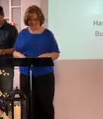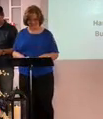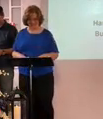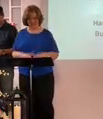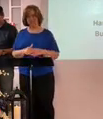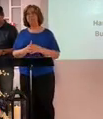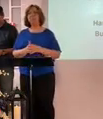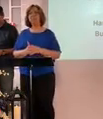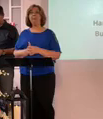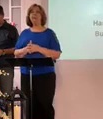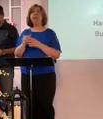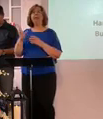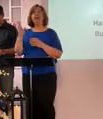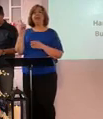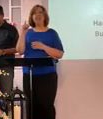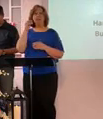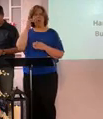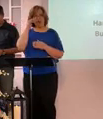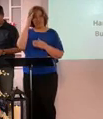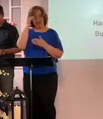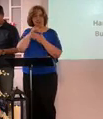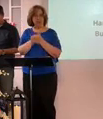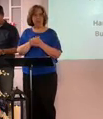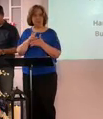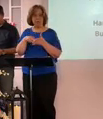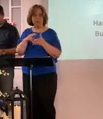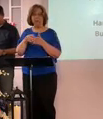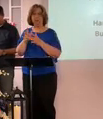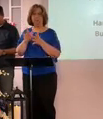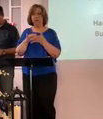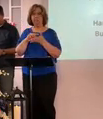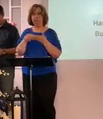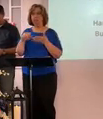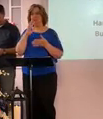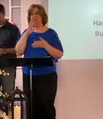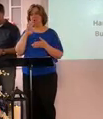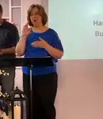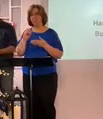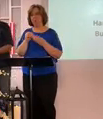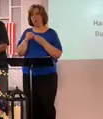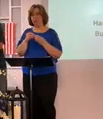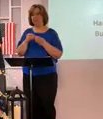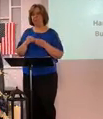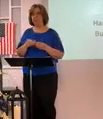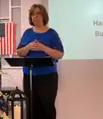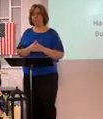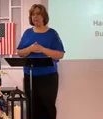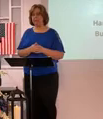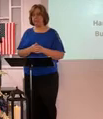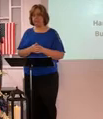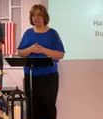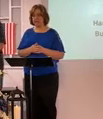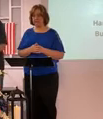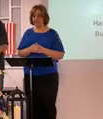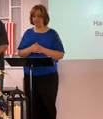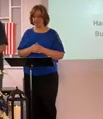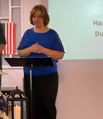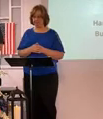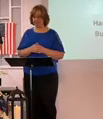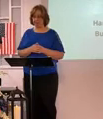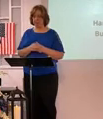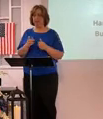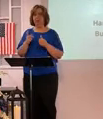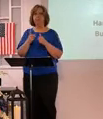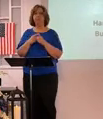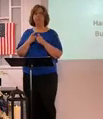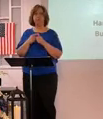So David's going to read the verse, and then I will talk some more. So pretty popular verse. But